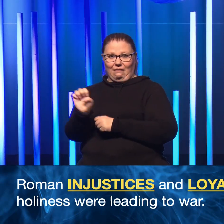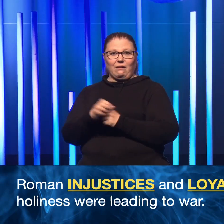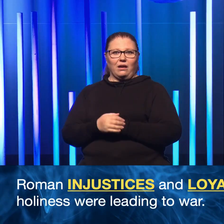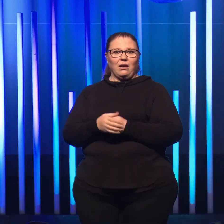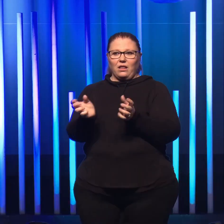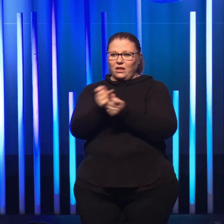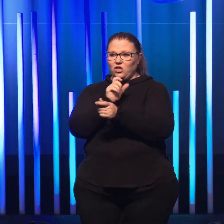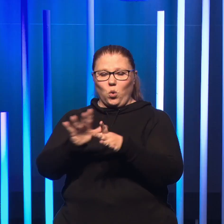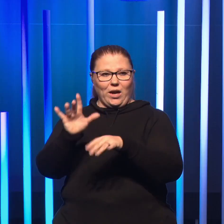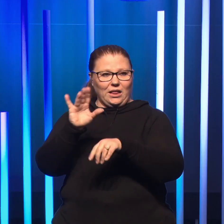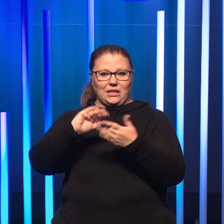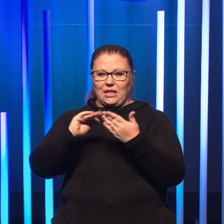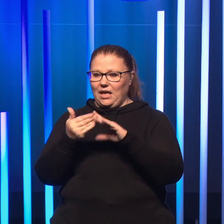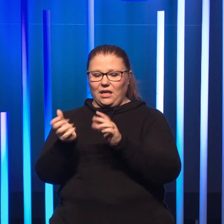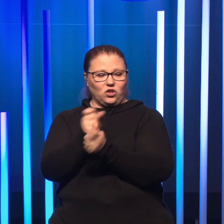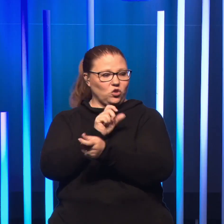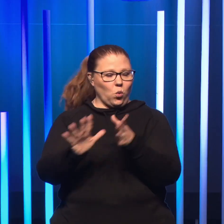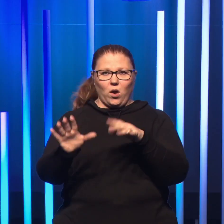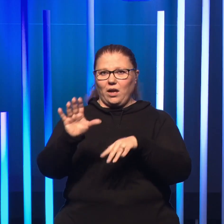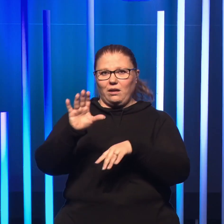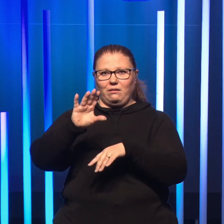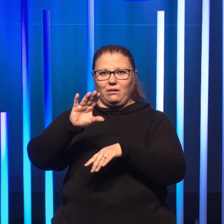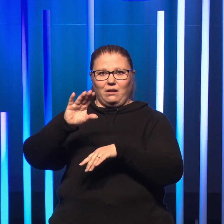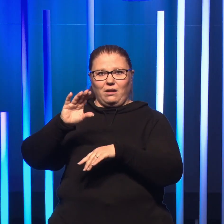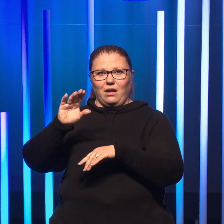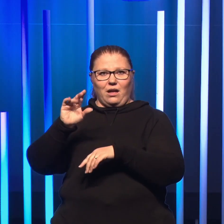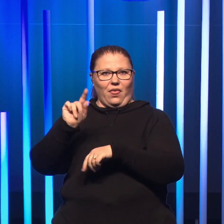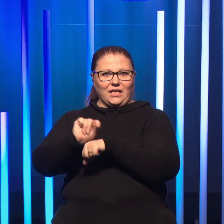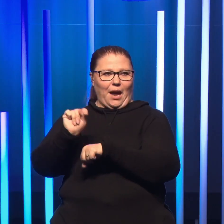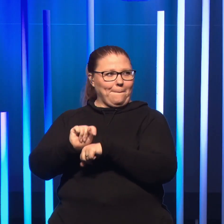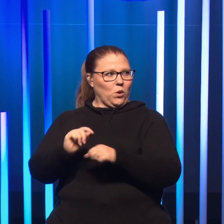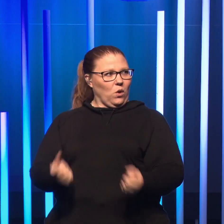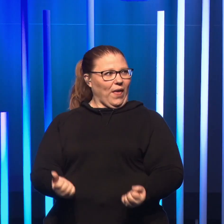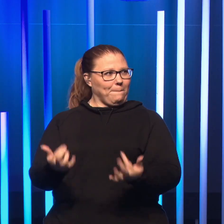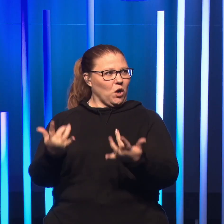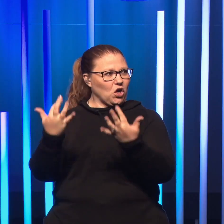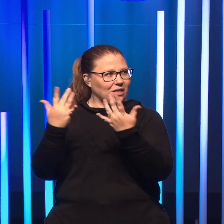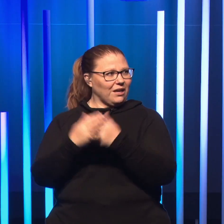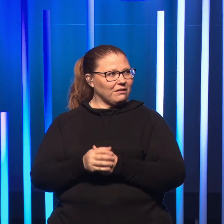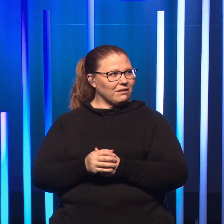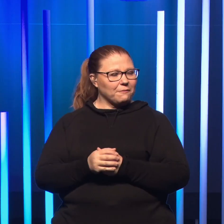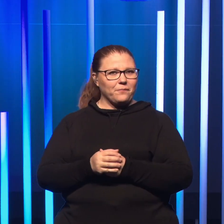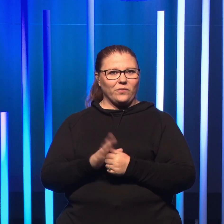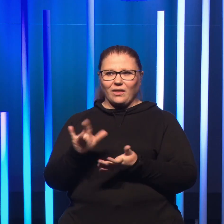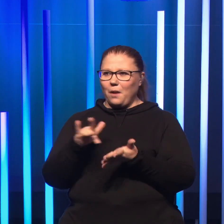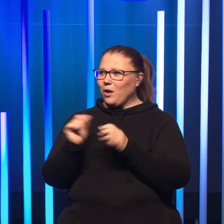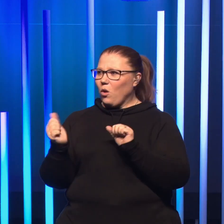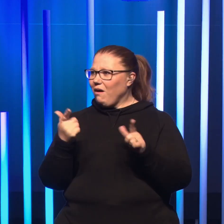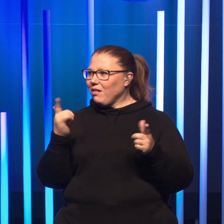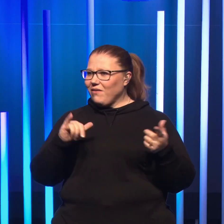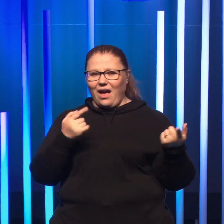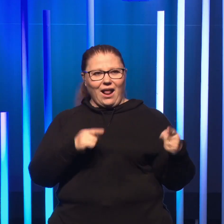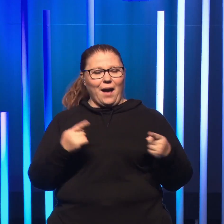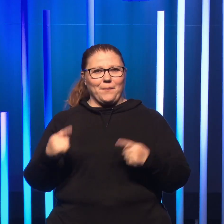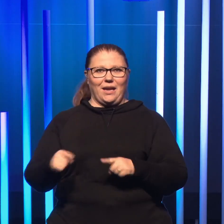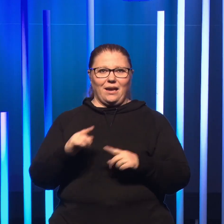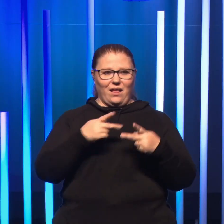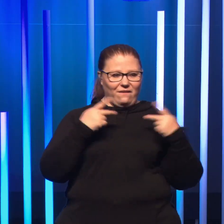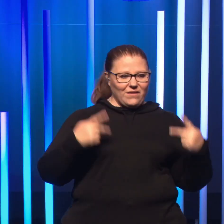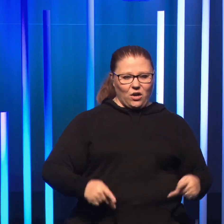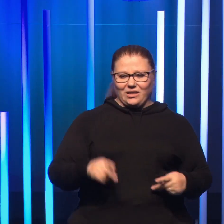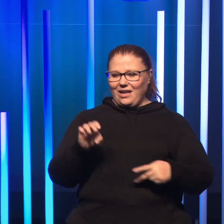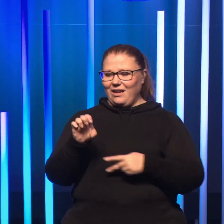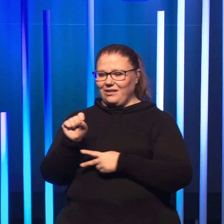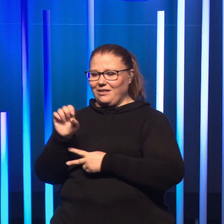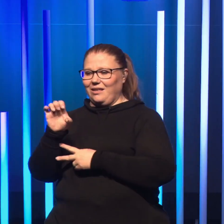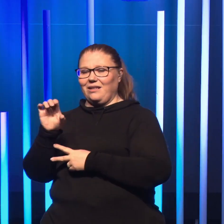They destroyed the temple. They burned it. Now, in the midst of all of this, right, in the midst of the Pharisees and the Essenes, this fourth